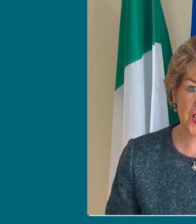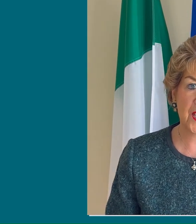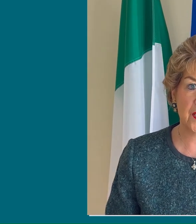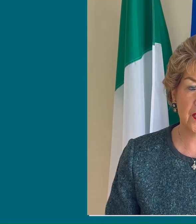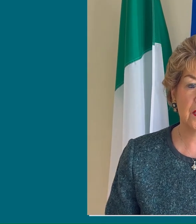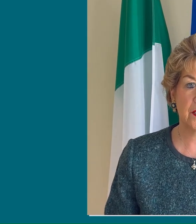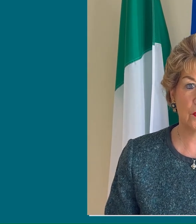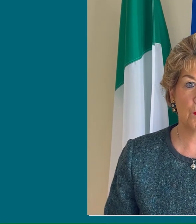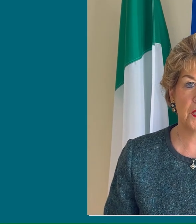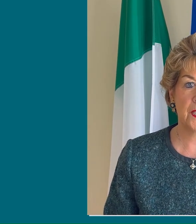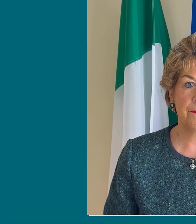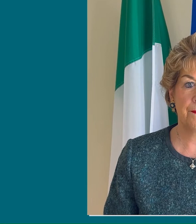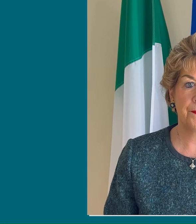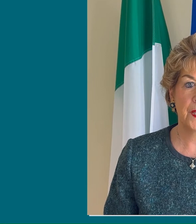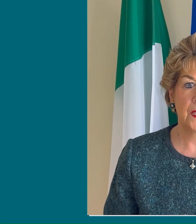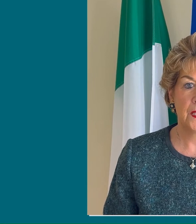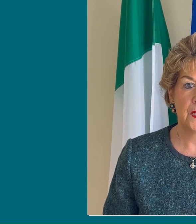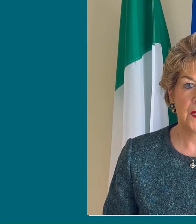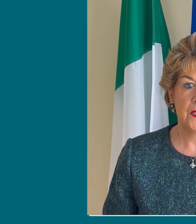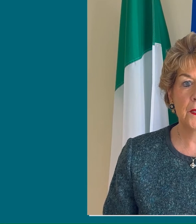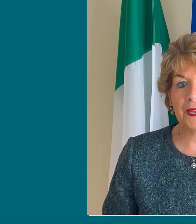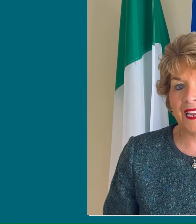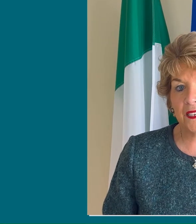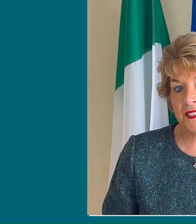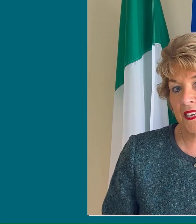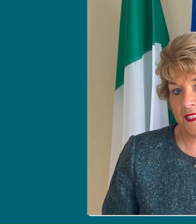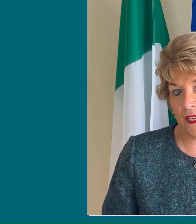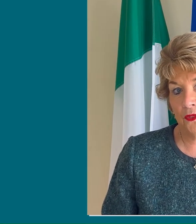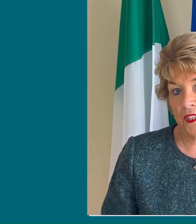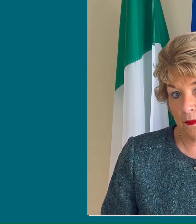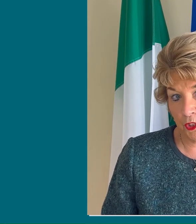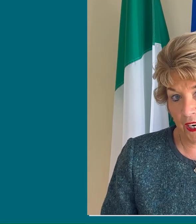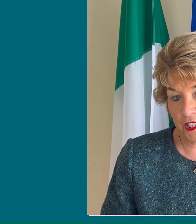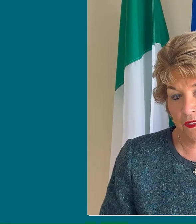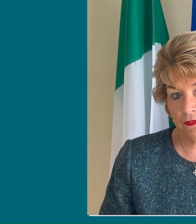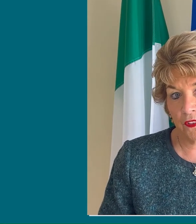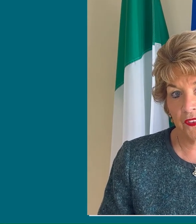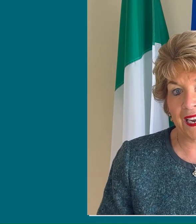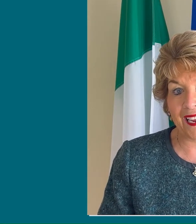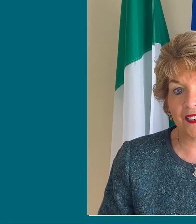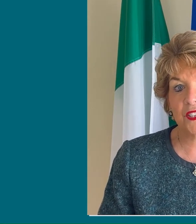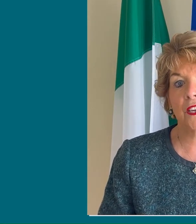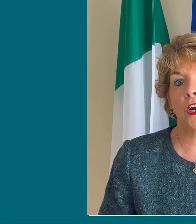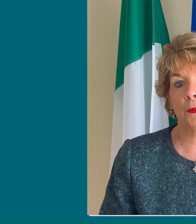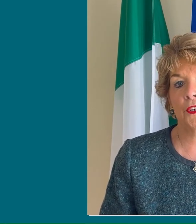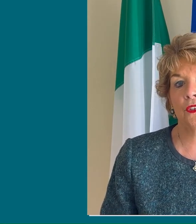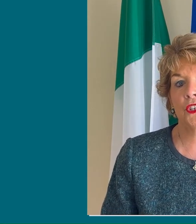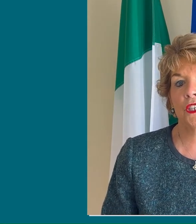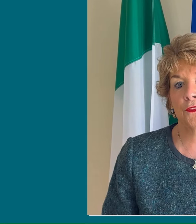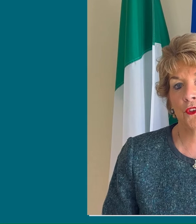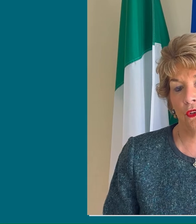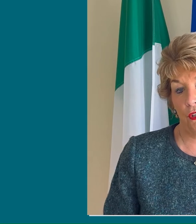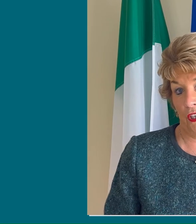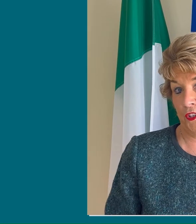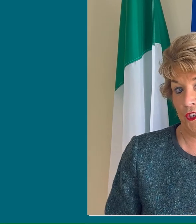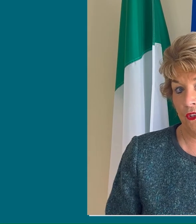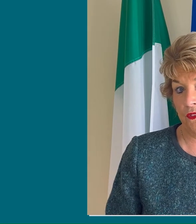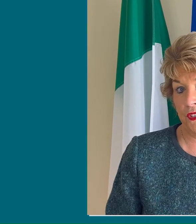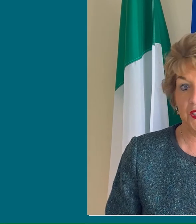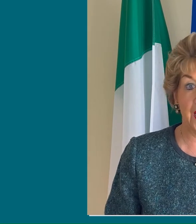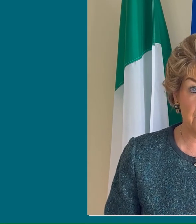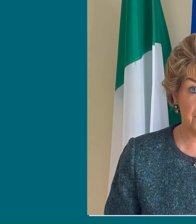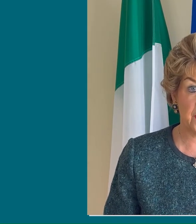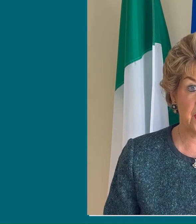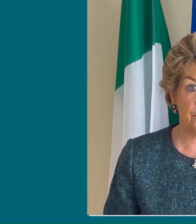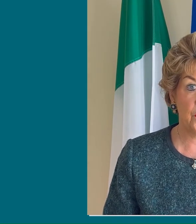to think globally. The plan sets out the objective of enhancing opportunities for all our